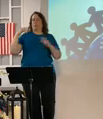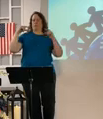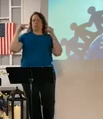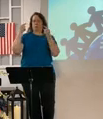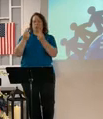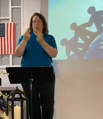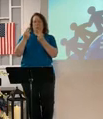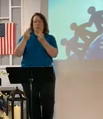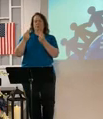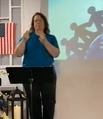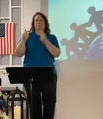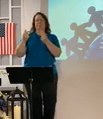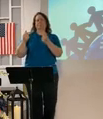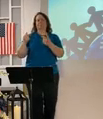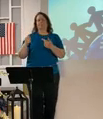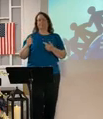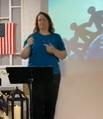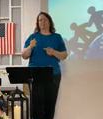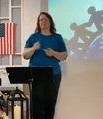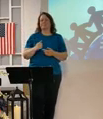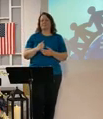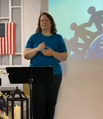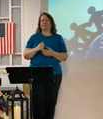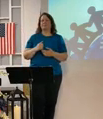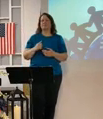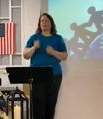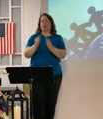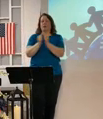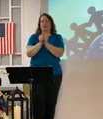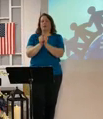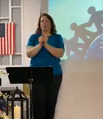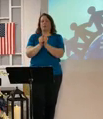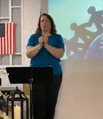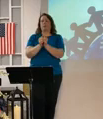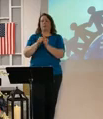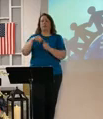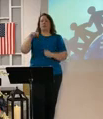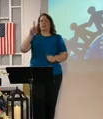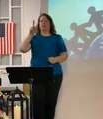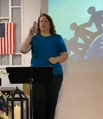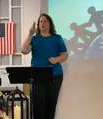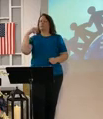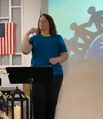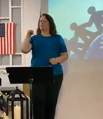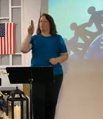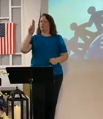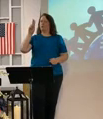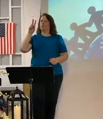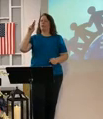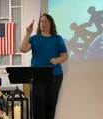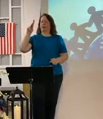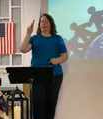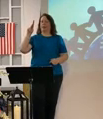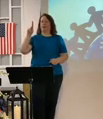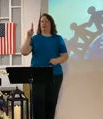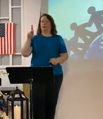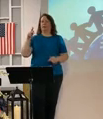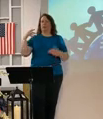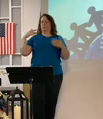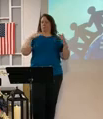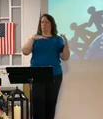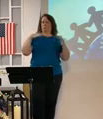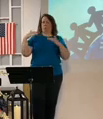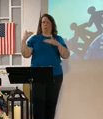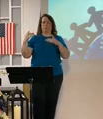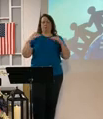trying to get them all together. And there, with the Ukraine crisis, there is a huge opportunity for some refugee work, both in